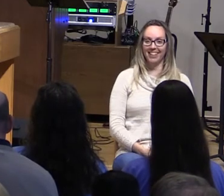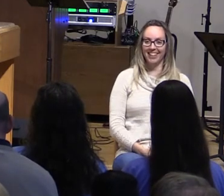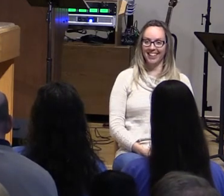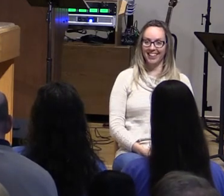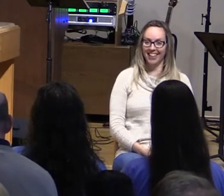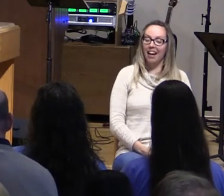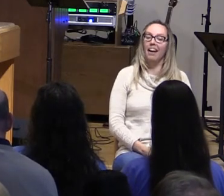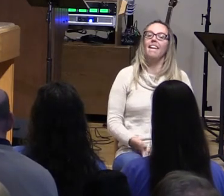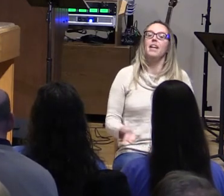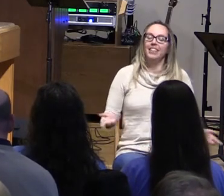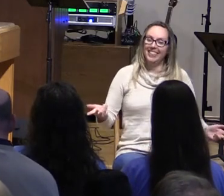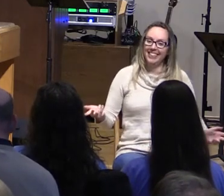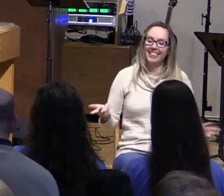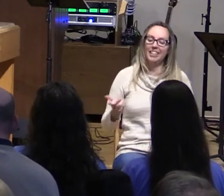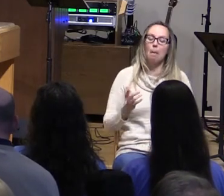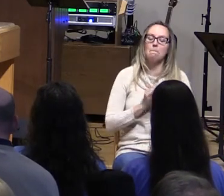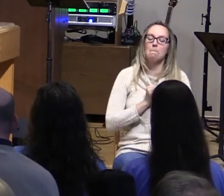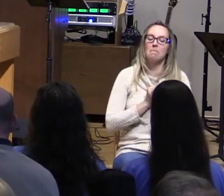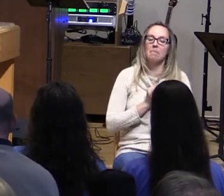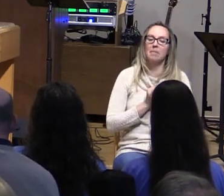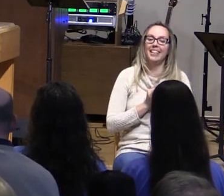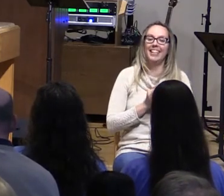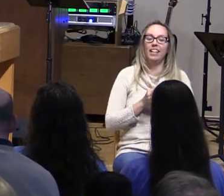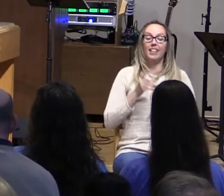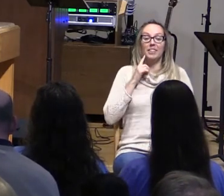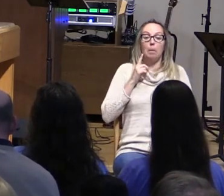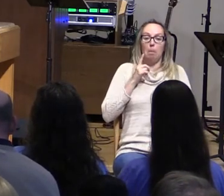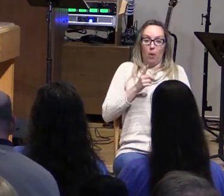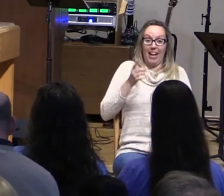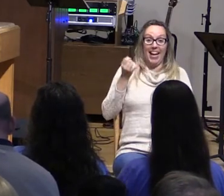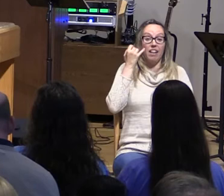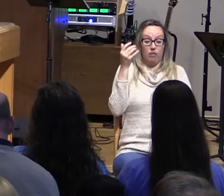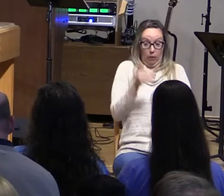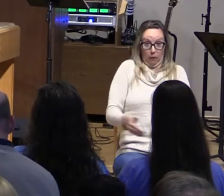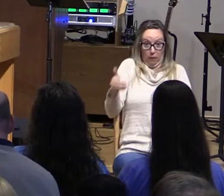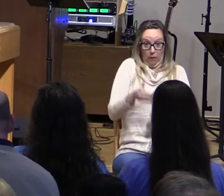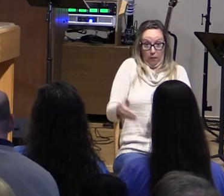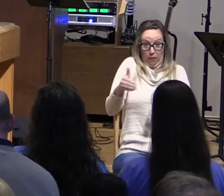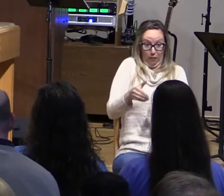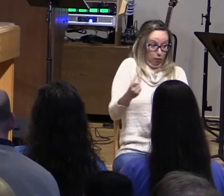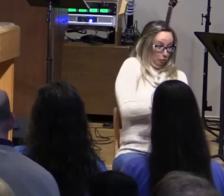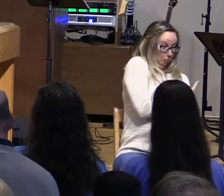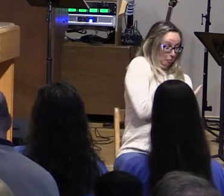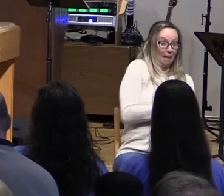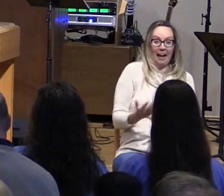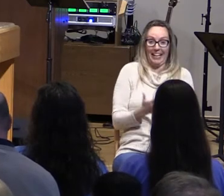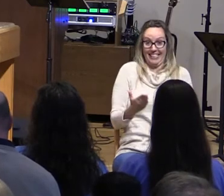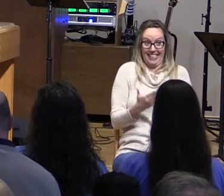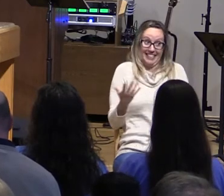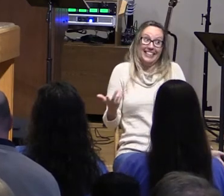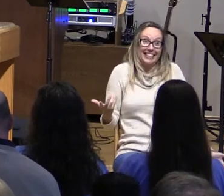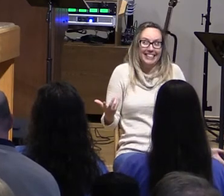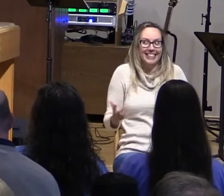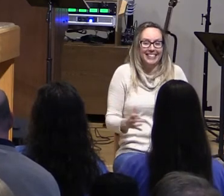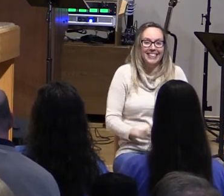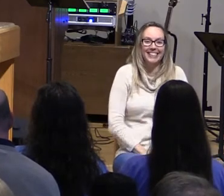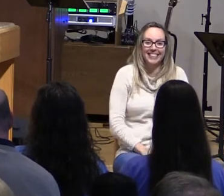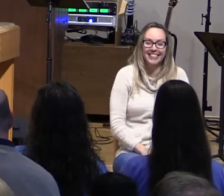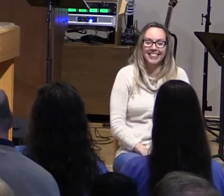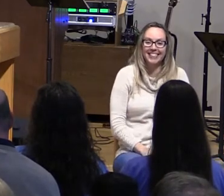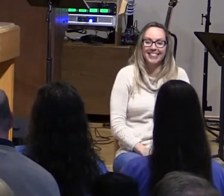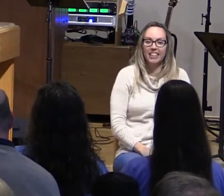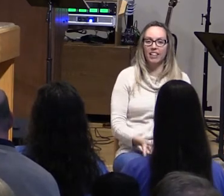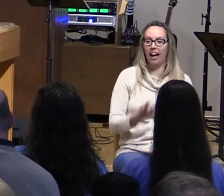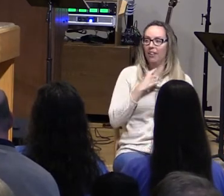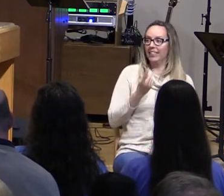It's easy sometimes to make those subtle mistakes when we lose focus, isn't it? I'll tell